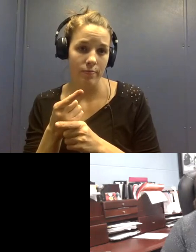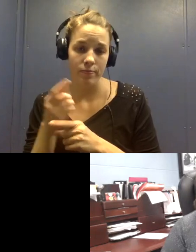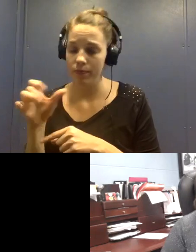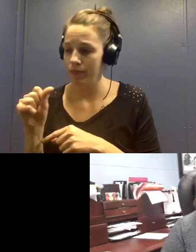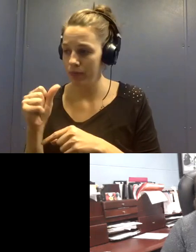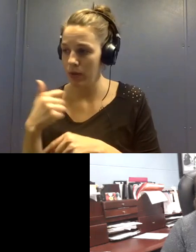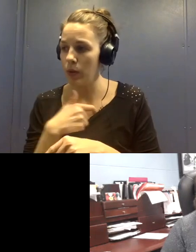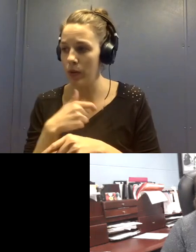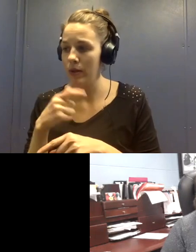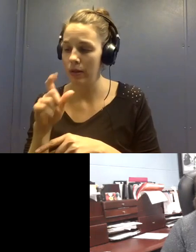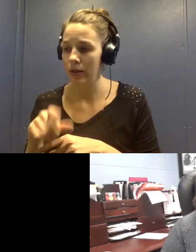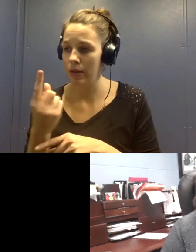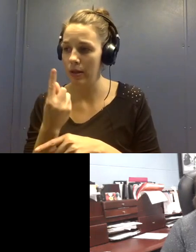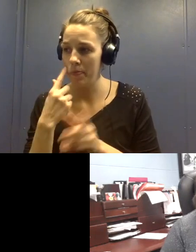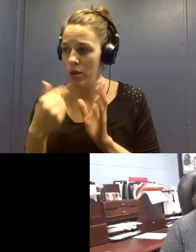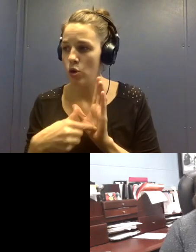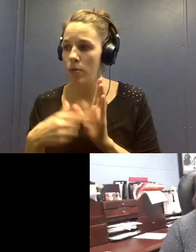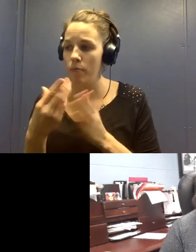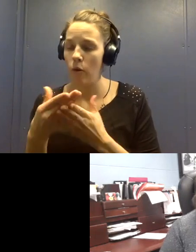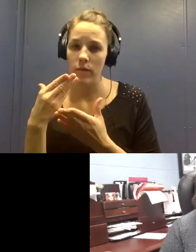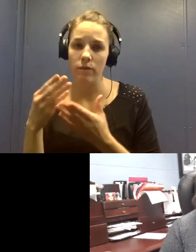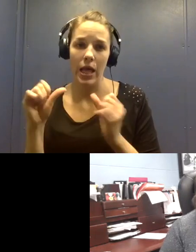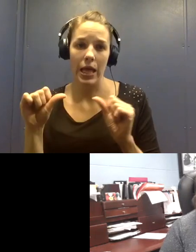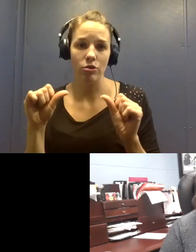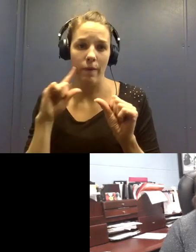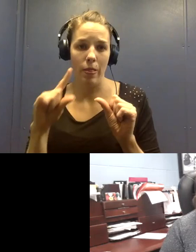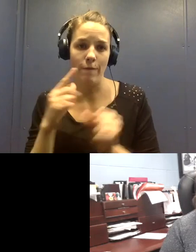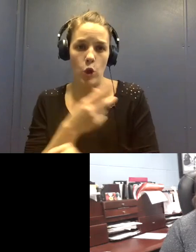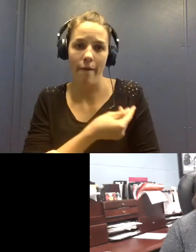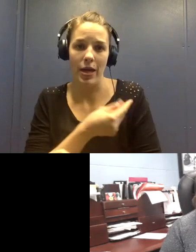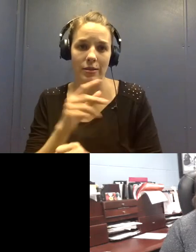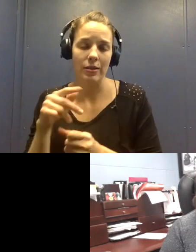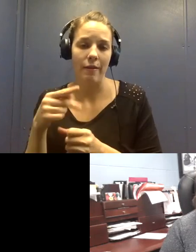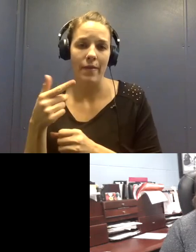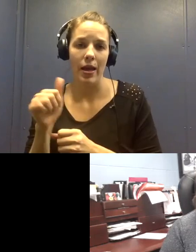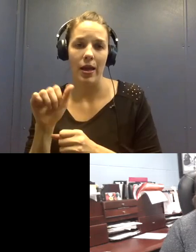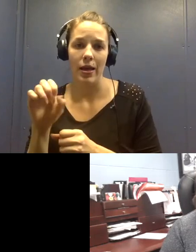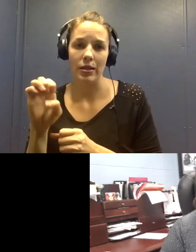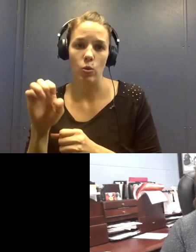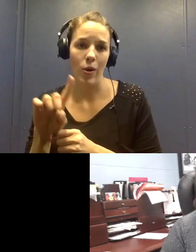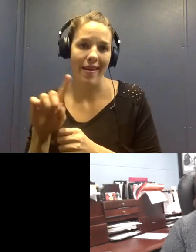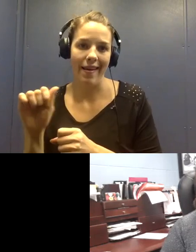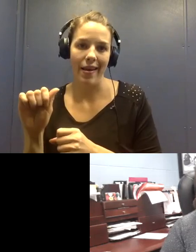Yes, we really just need something to show that they are eligible for vaccine in phase 1A or 1B.